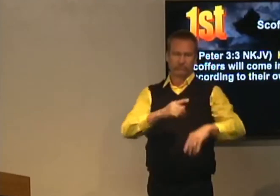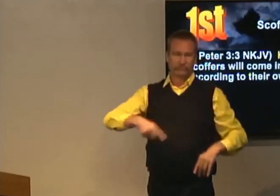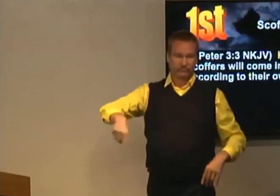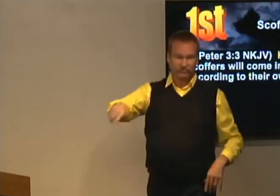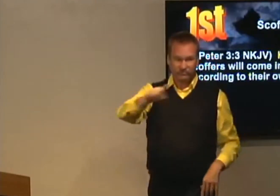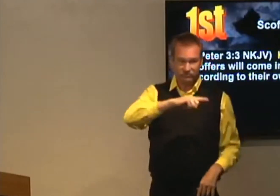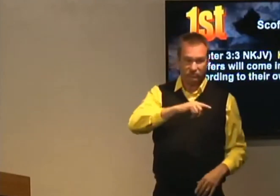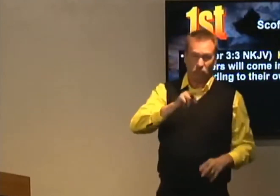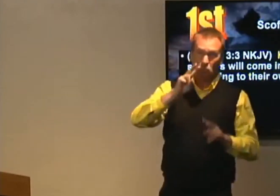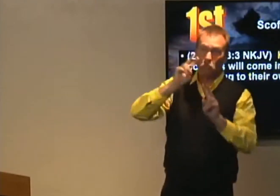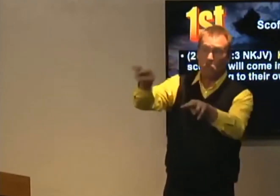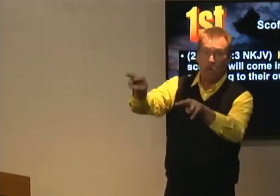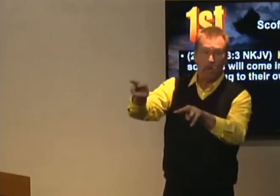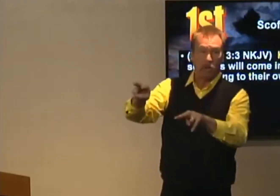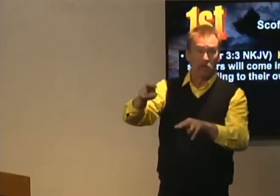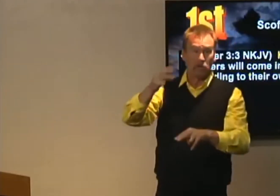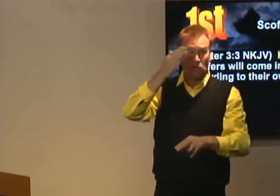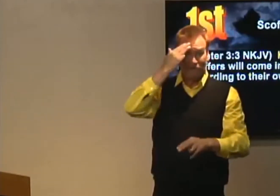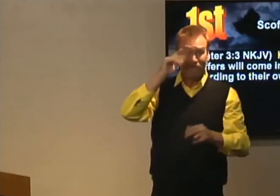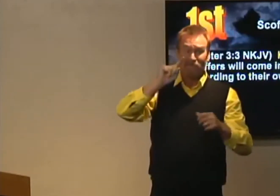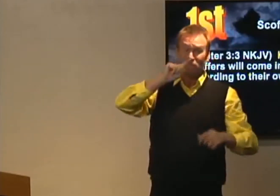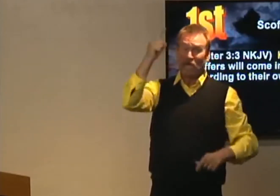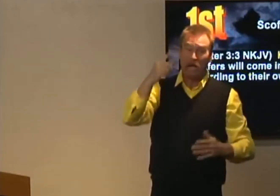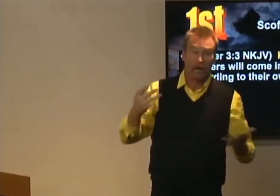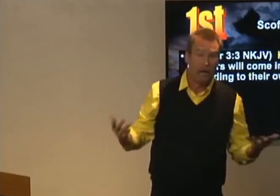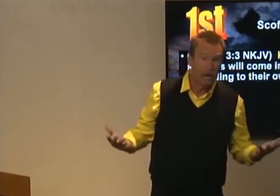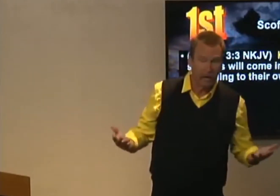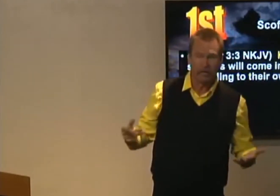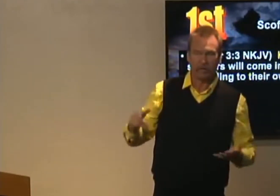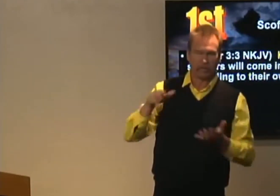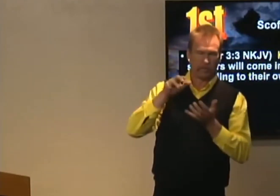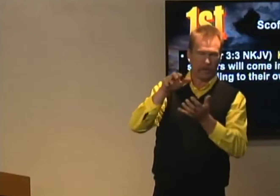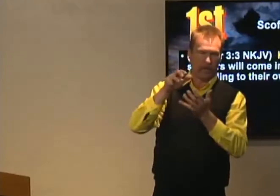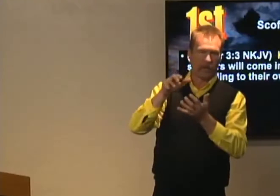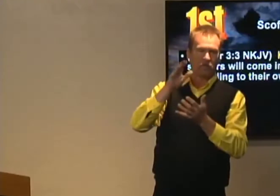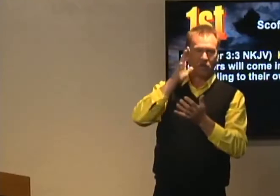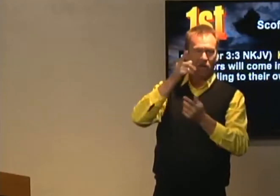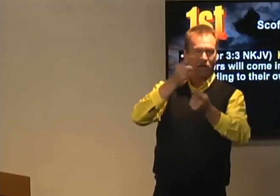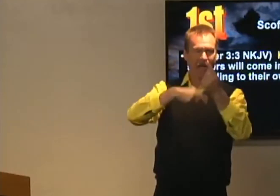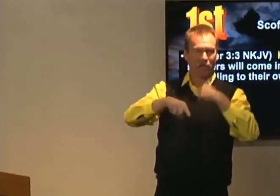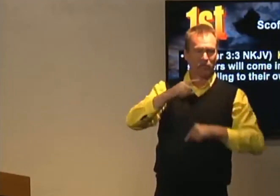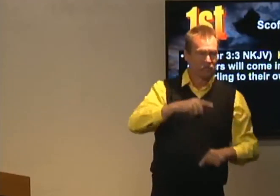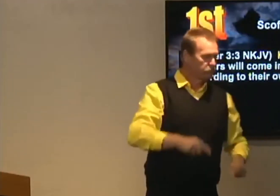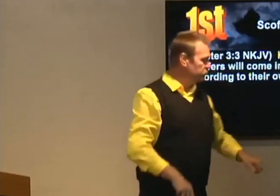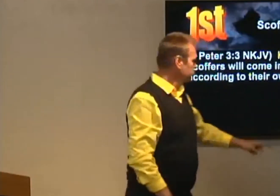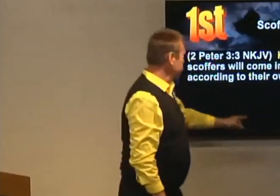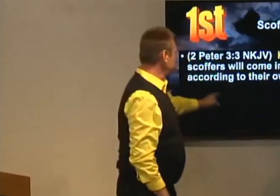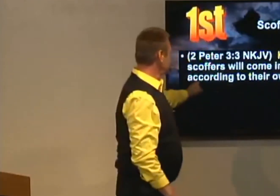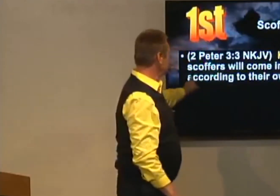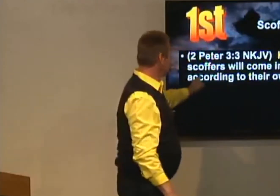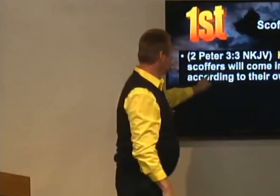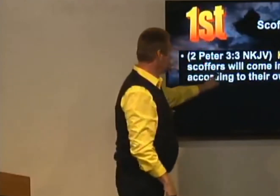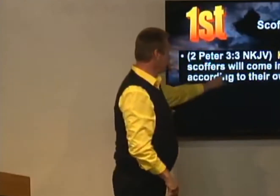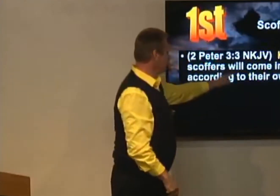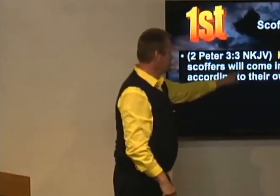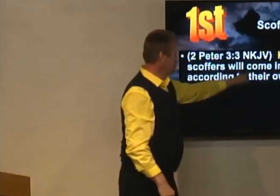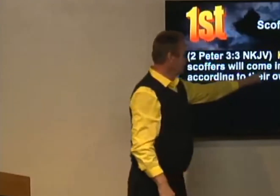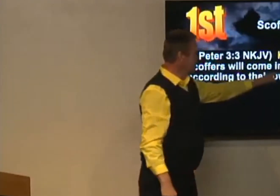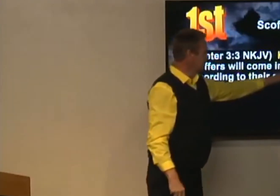Terrible thing, but that was a warning. And this is a warning as well for us. We will see the scoffers